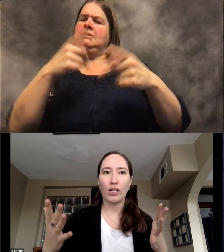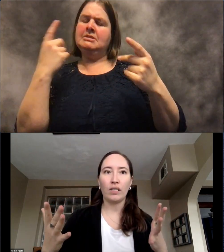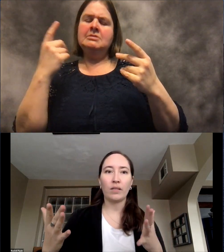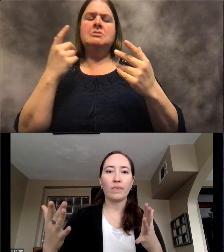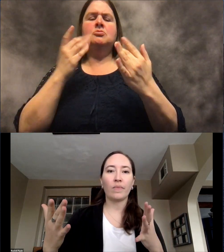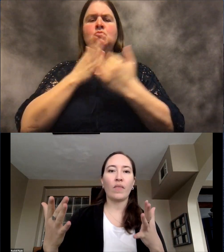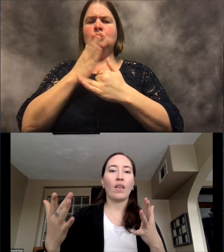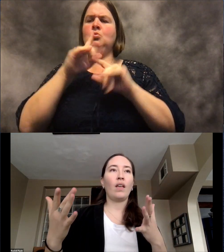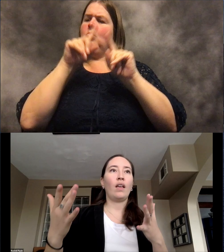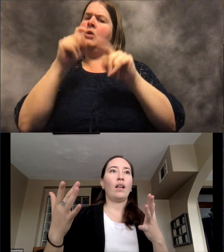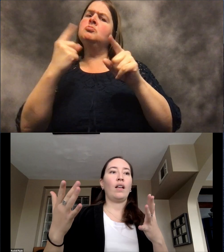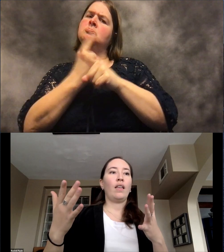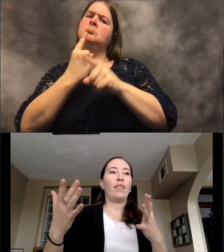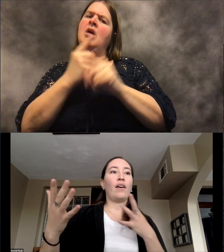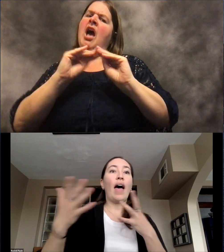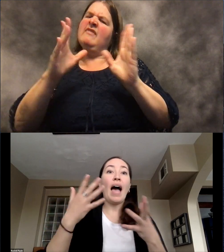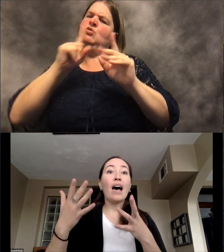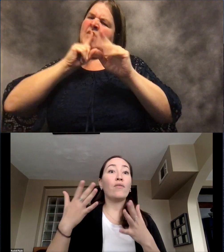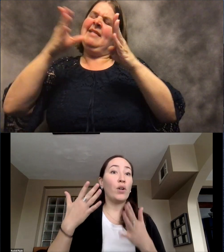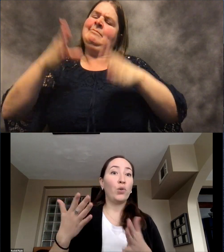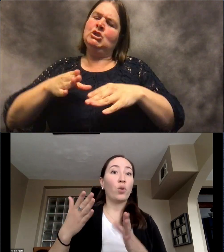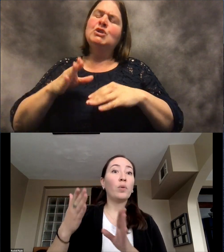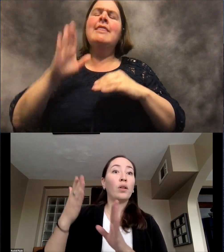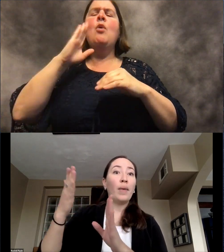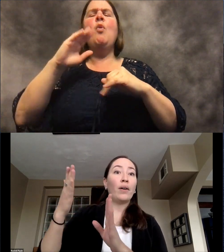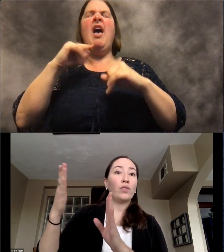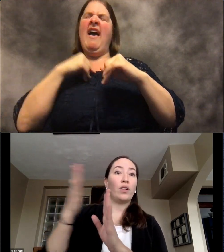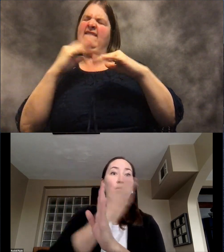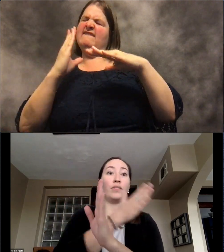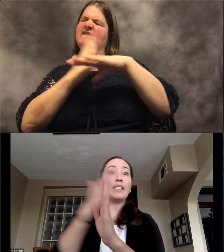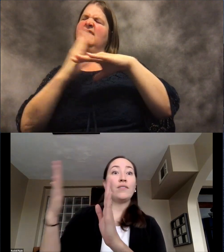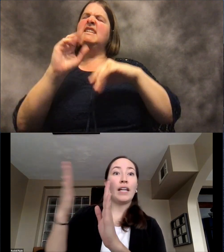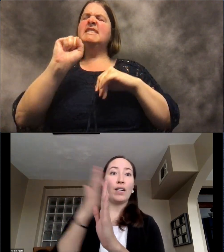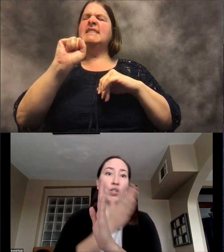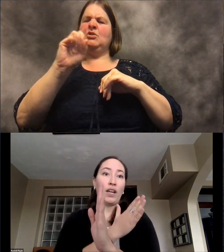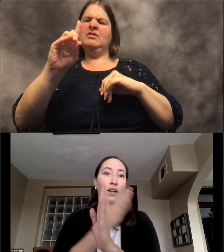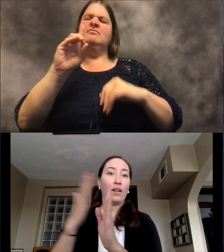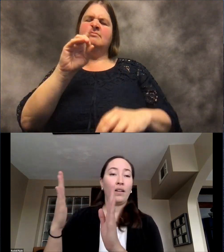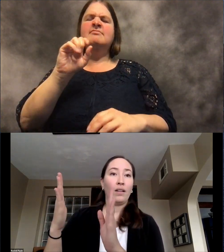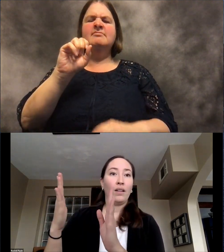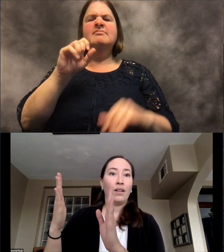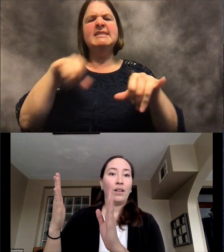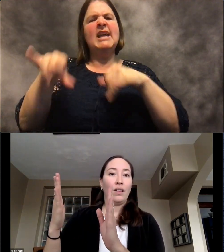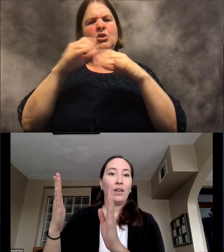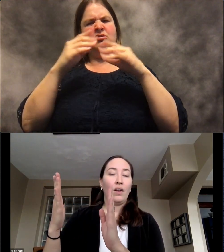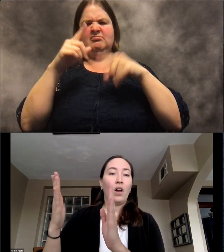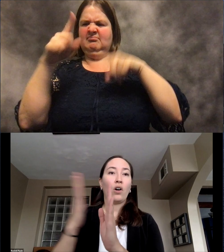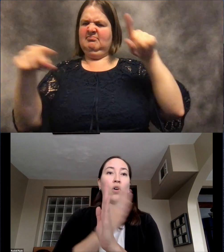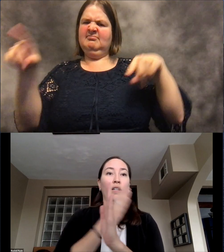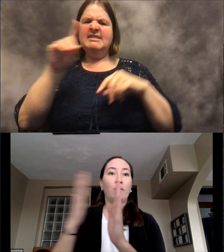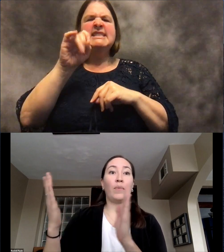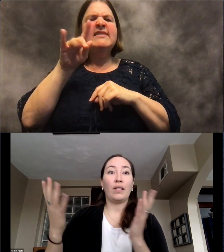your questions, they'll have a normal amount of deviation